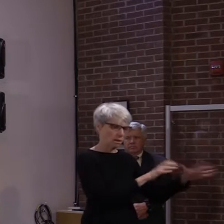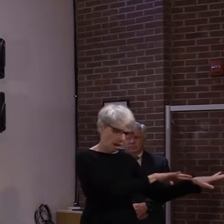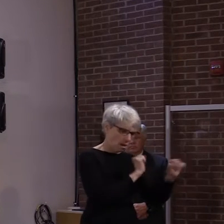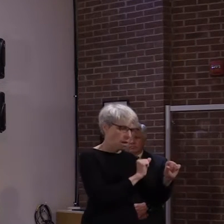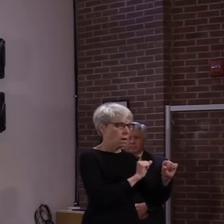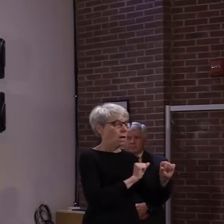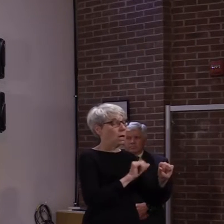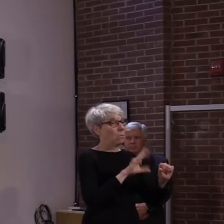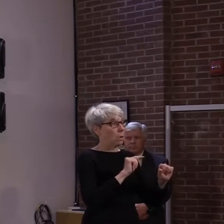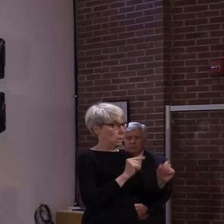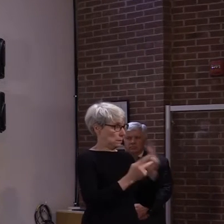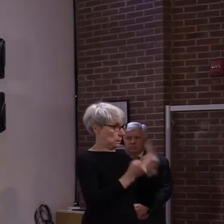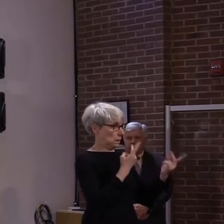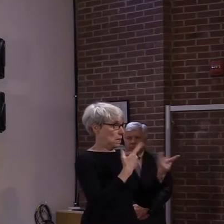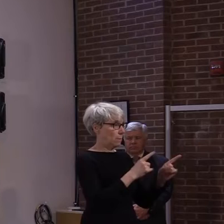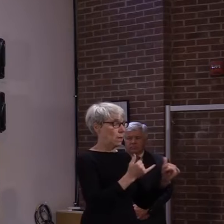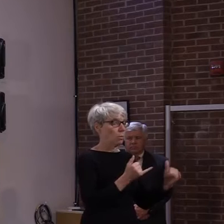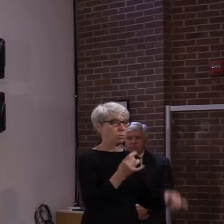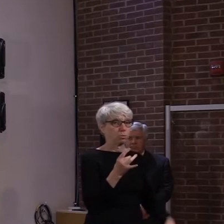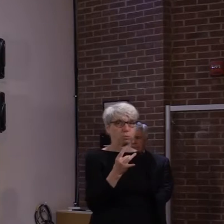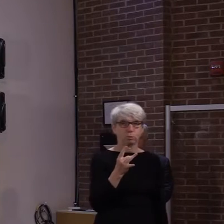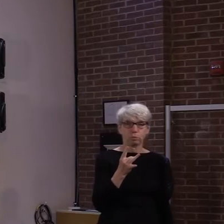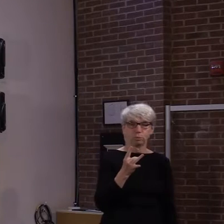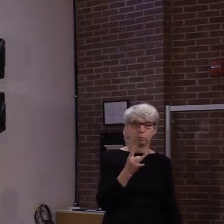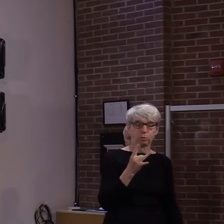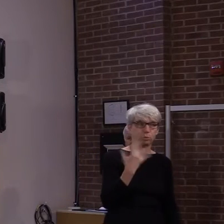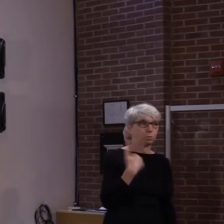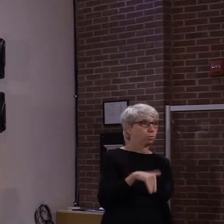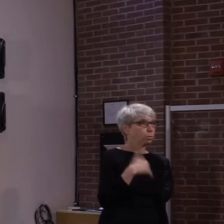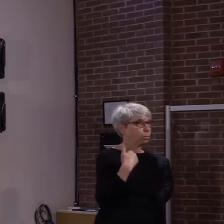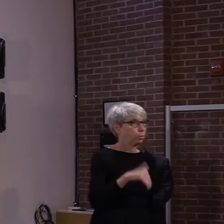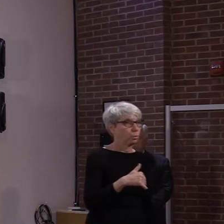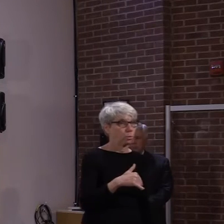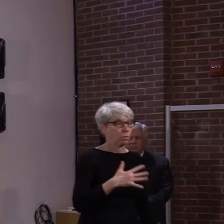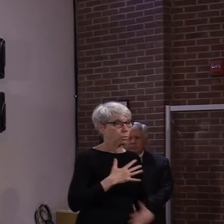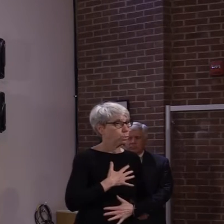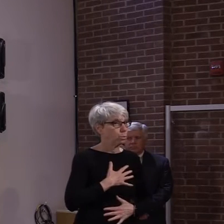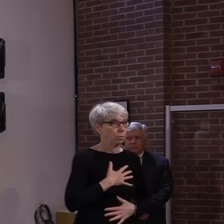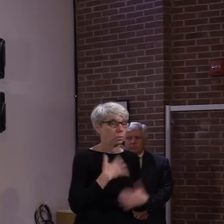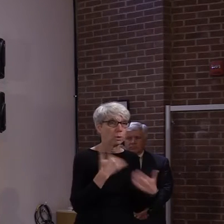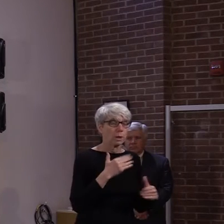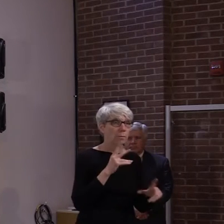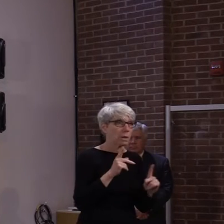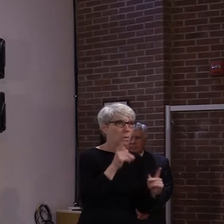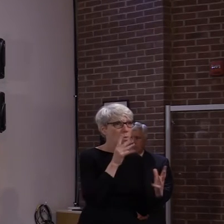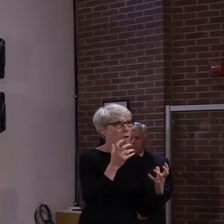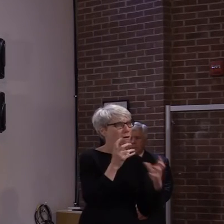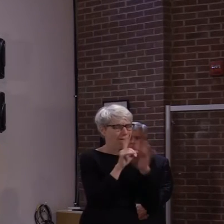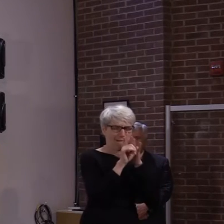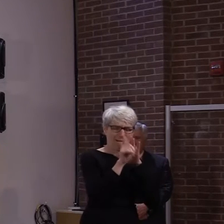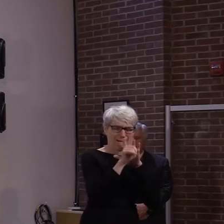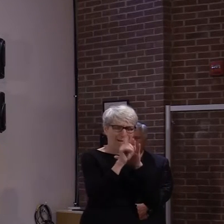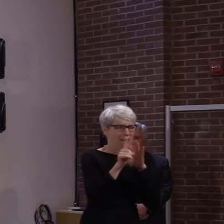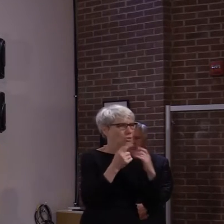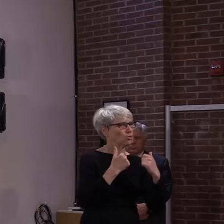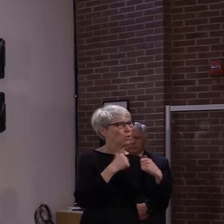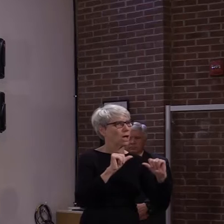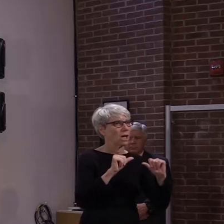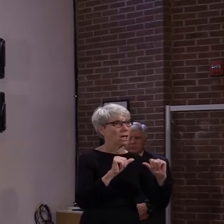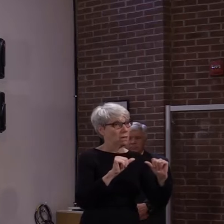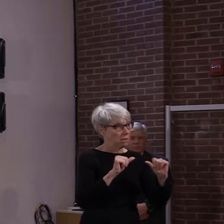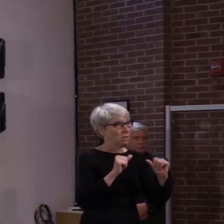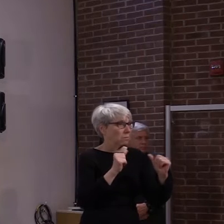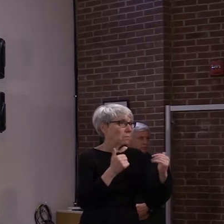it's horrific what we're seeing as those who are desperate to get out of the country, and maybe for good